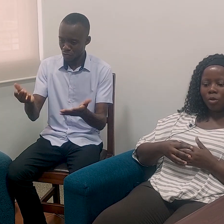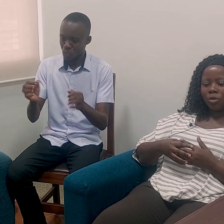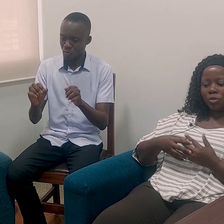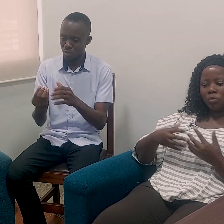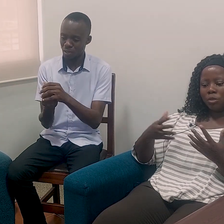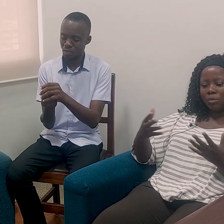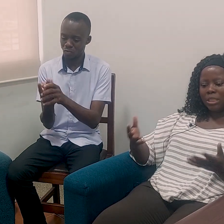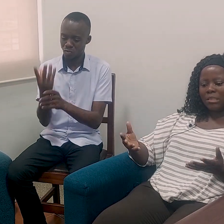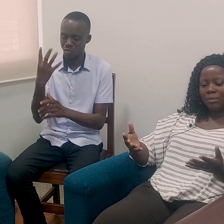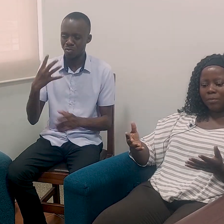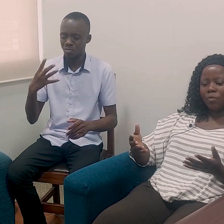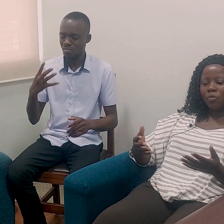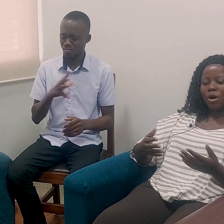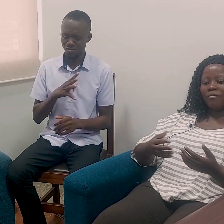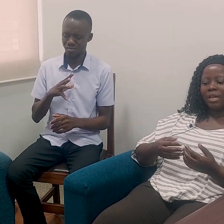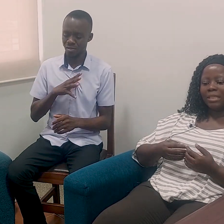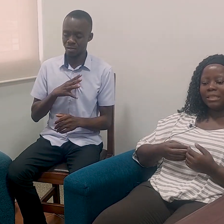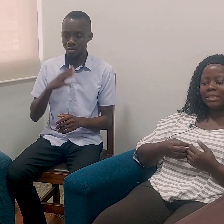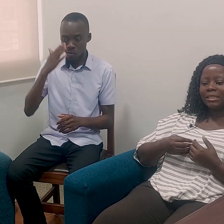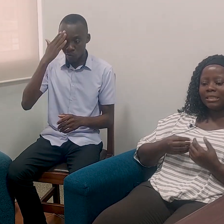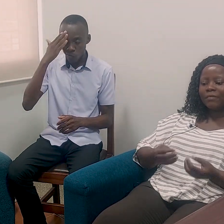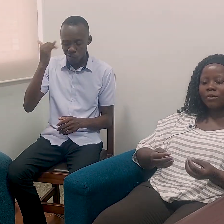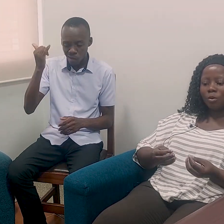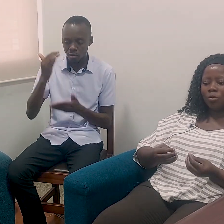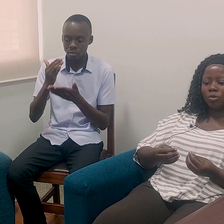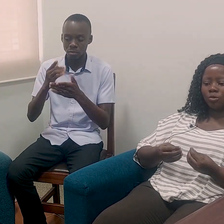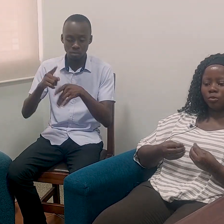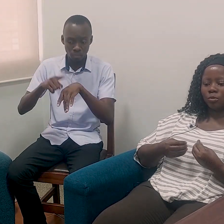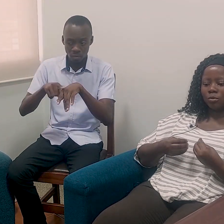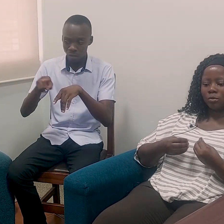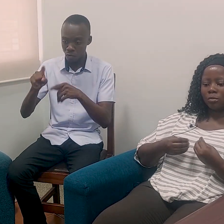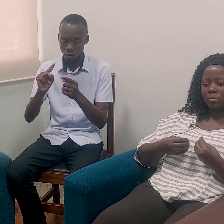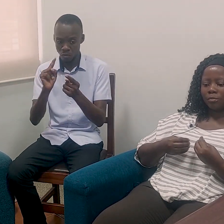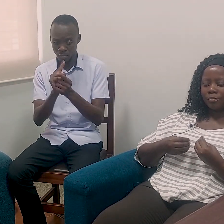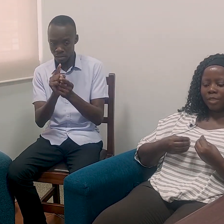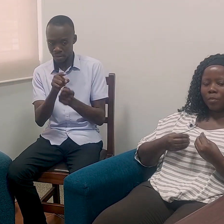somehow you would meet people who are finding it difficult to